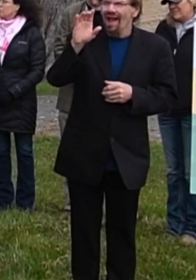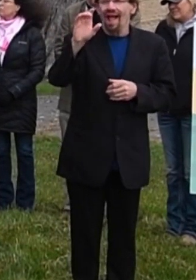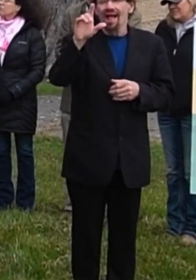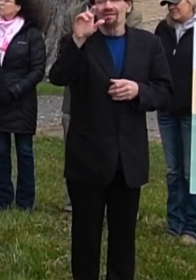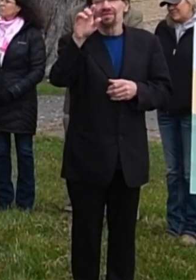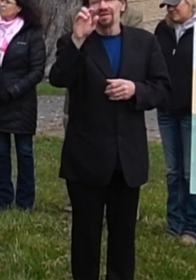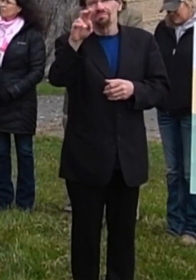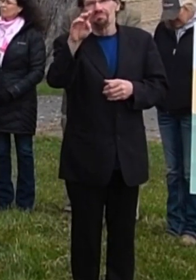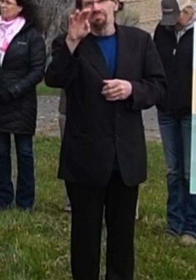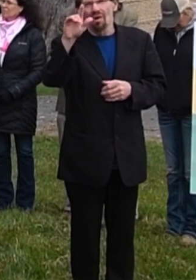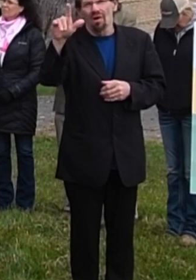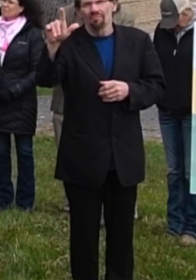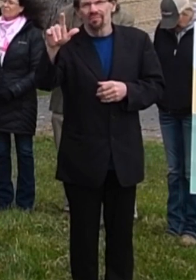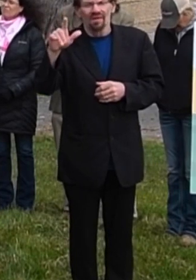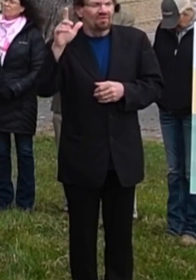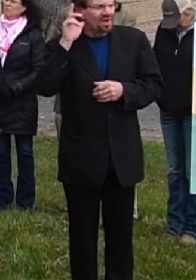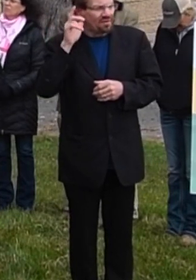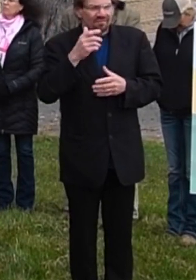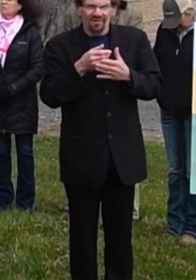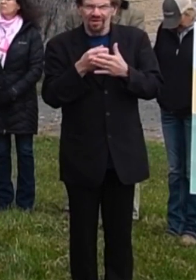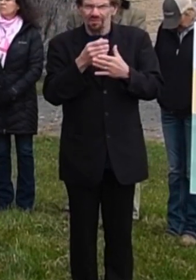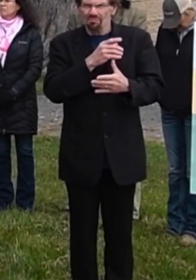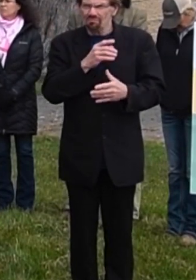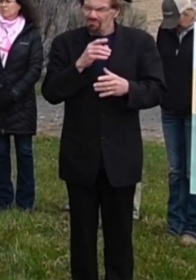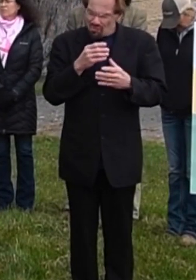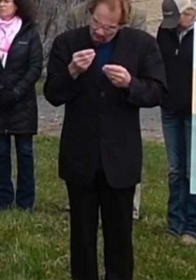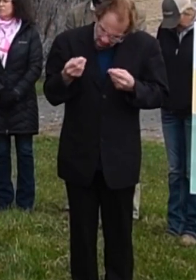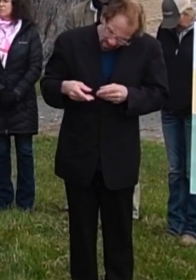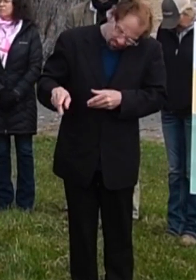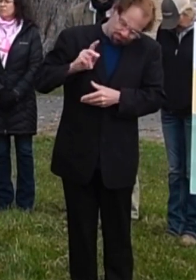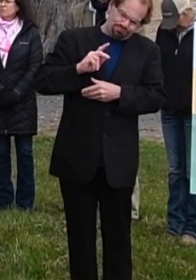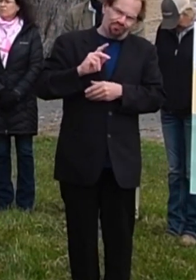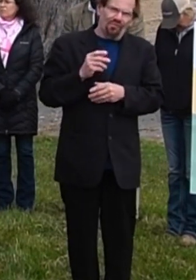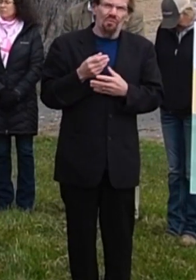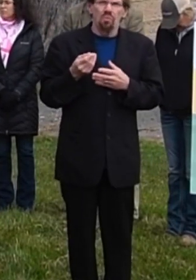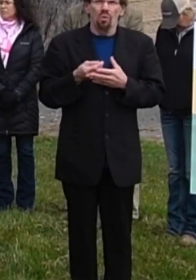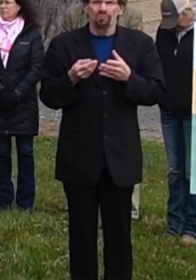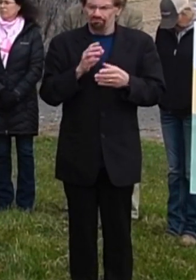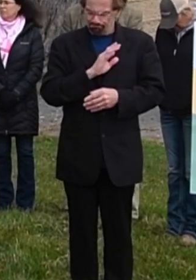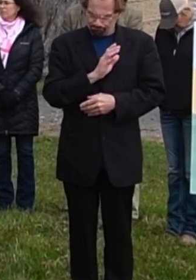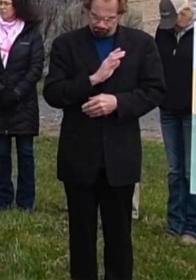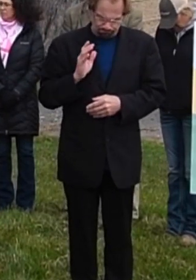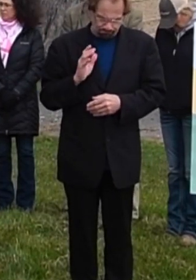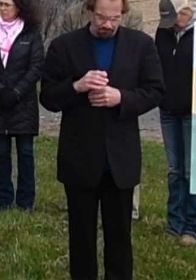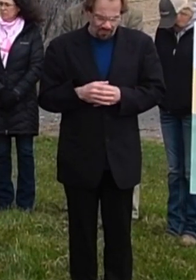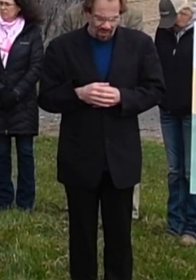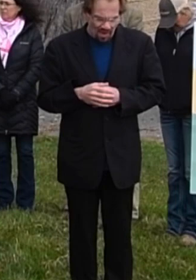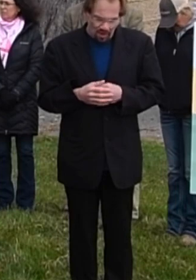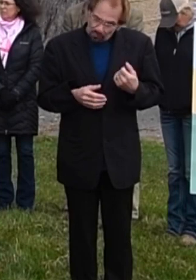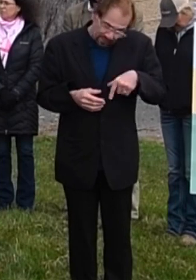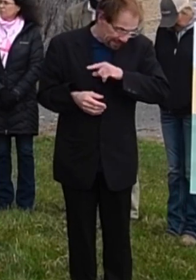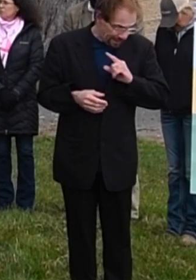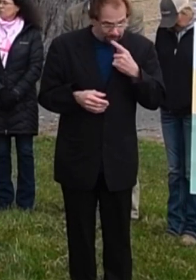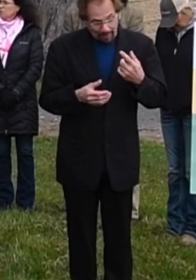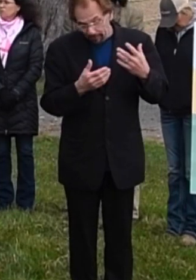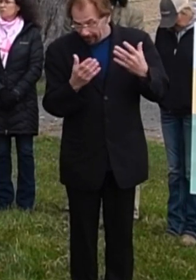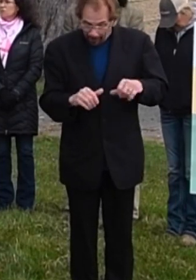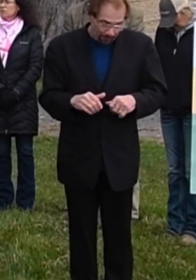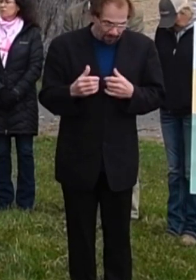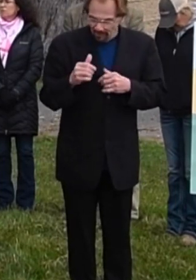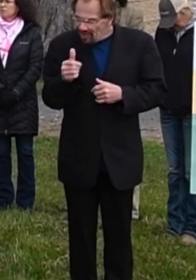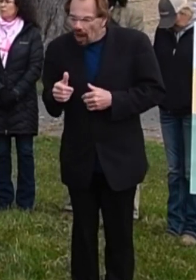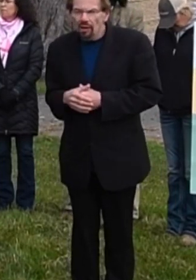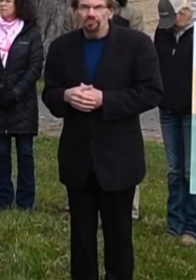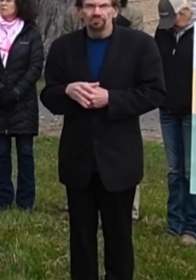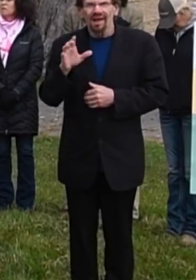hearing funding priorities from the board. We have done a lot of stuff in the last 2 years that we were like, maybe it'll go, maybe it won't. Calvin has